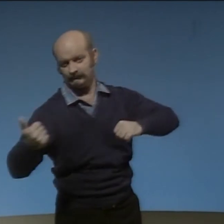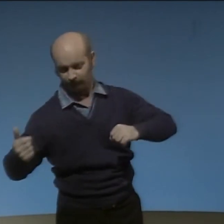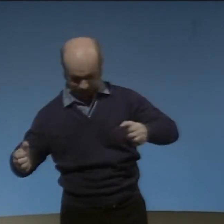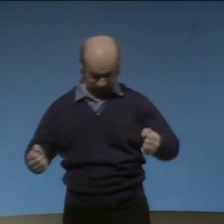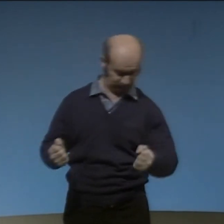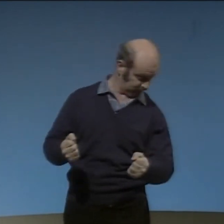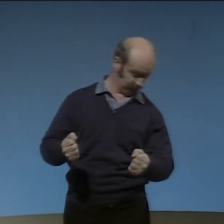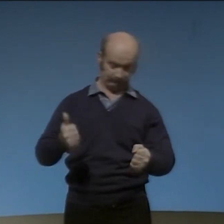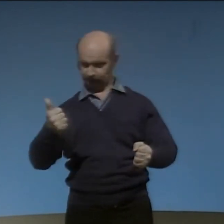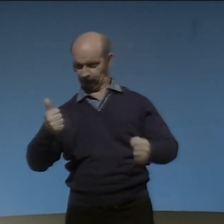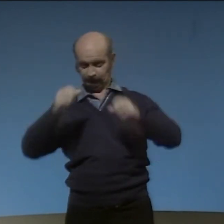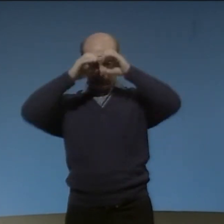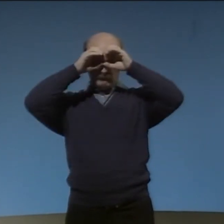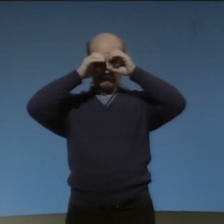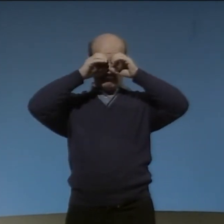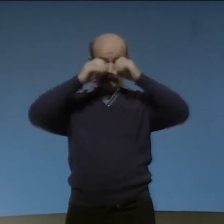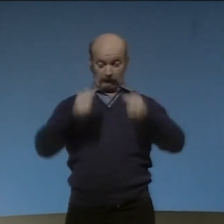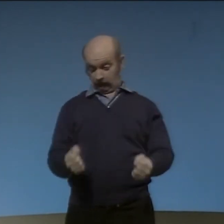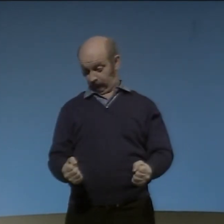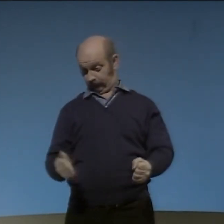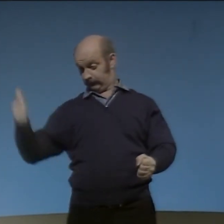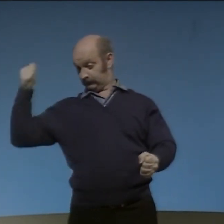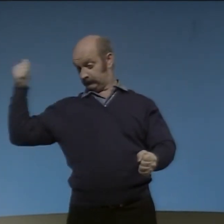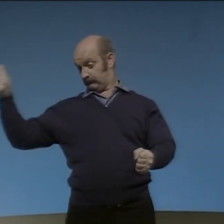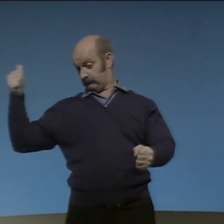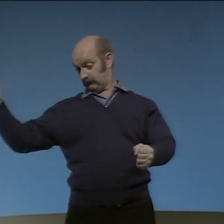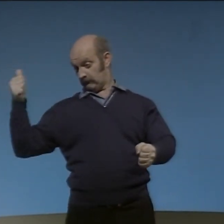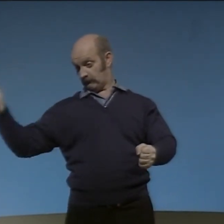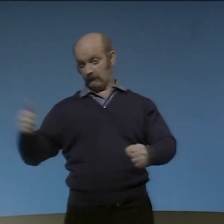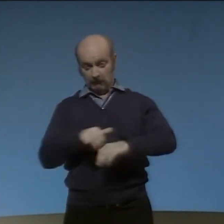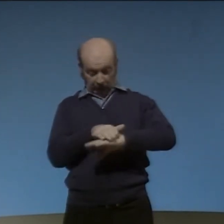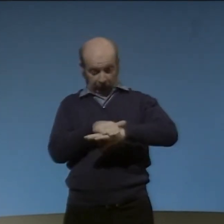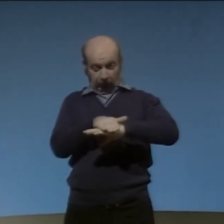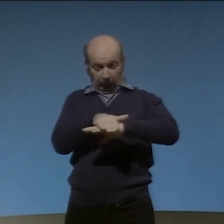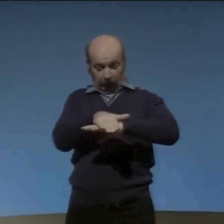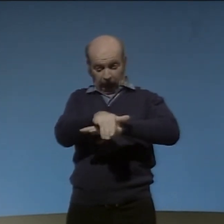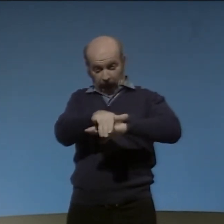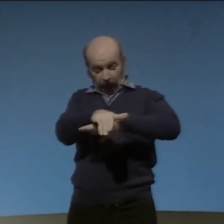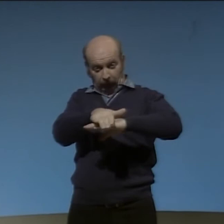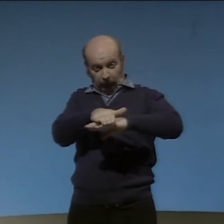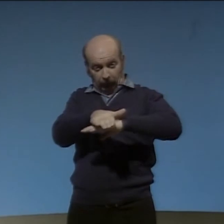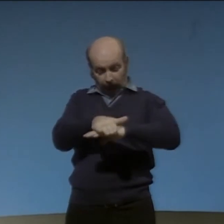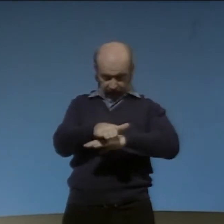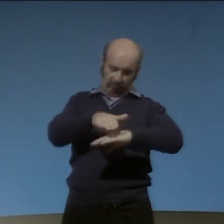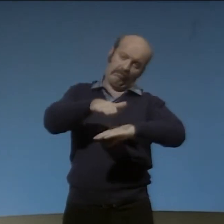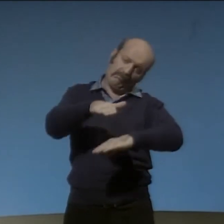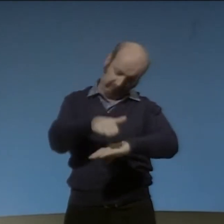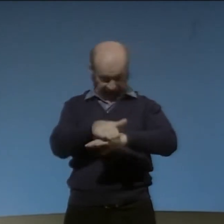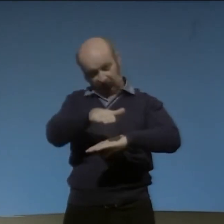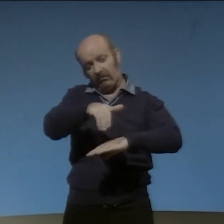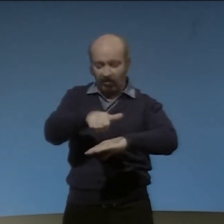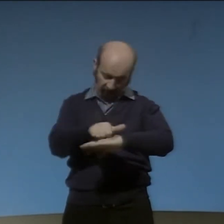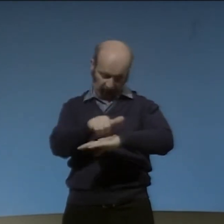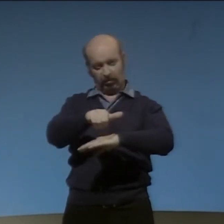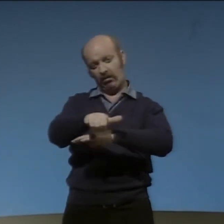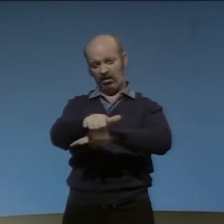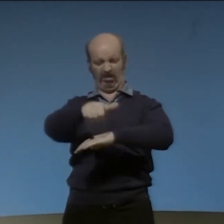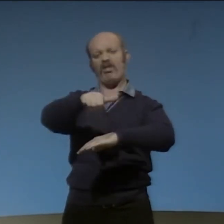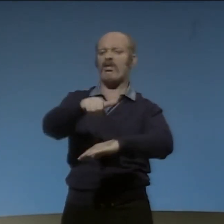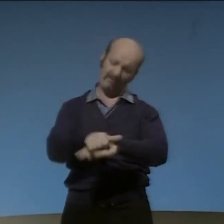hand to get the engine going. The pilot sat in the cockpit with his goggles and said, right, ready? The plane began to move along the ground and went faster and faster, and the